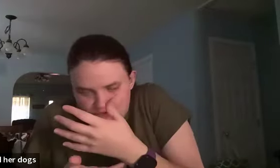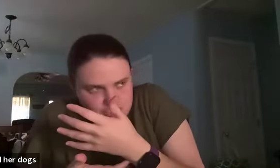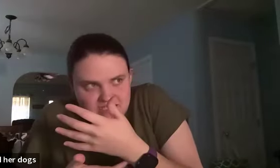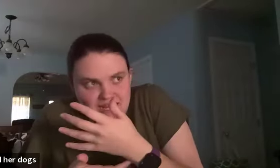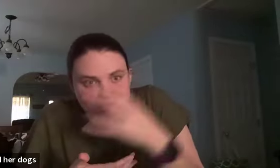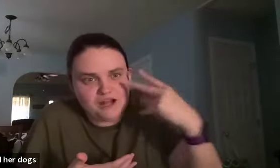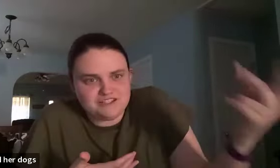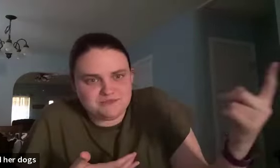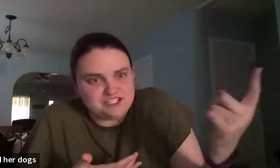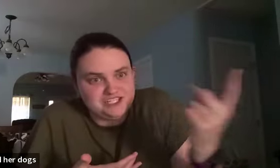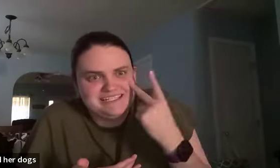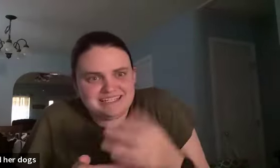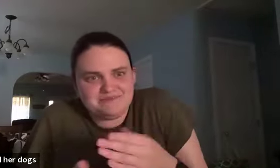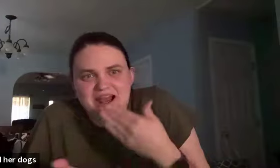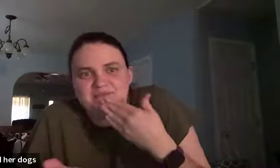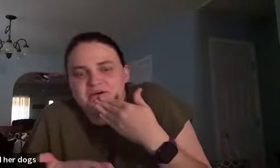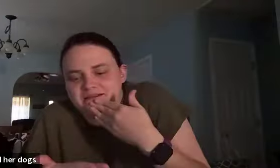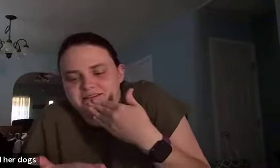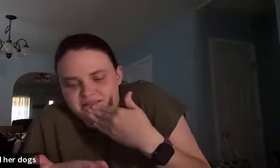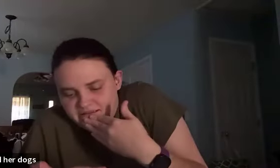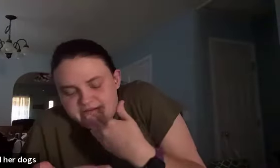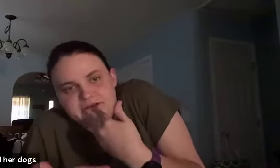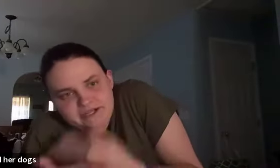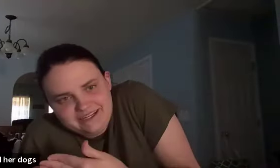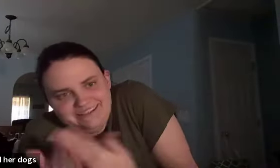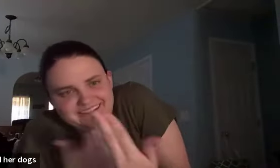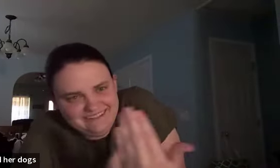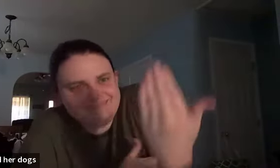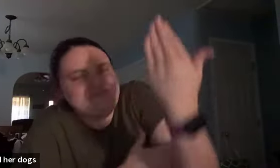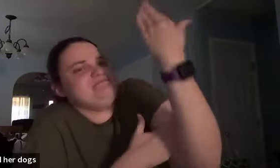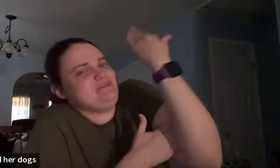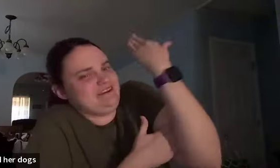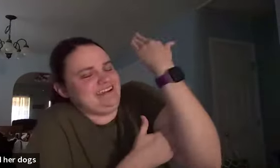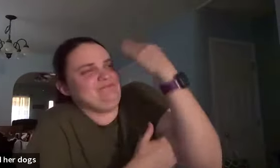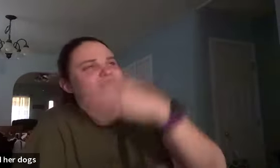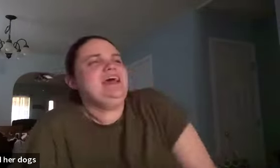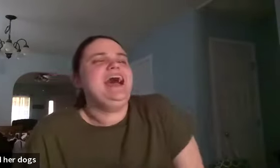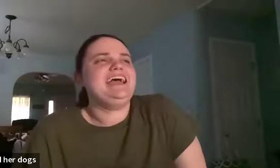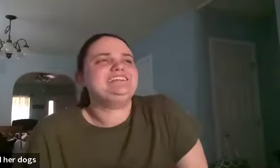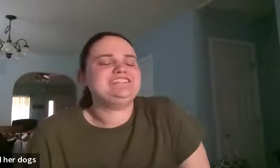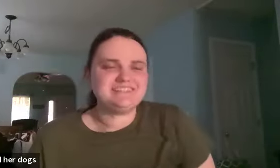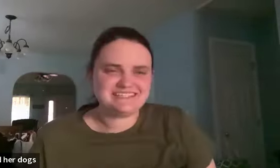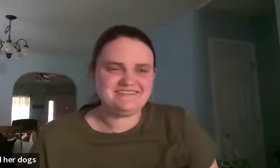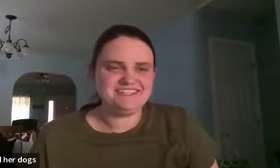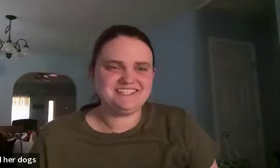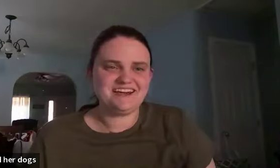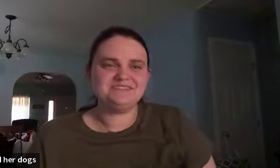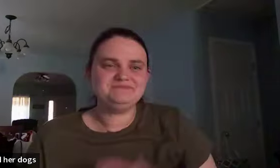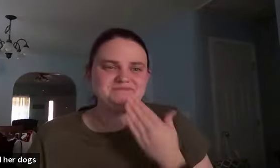there just, and I'm watching this person. She sees me and I'm going, good morning. And she looks at me and she goes,